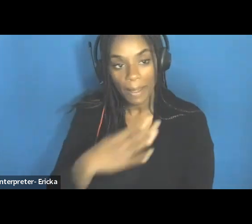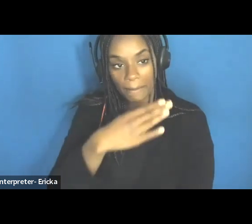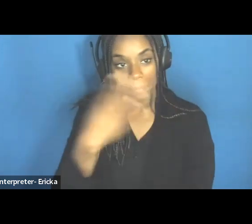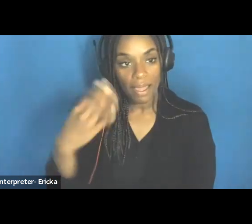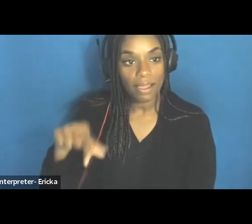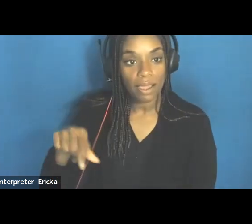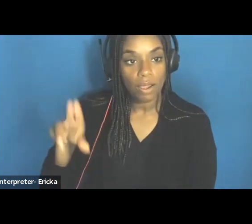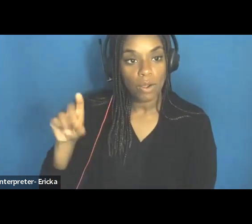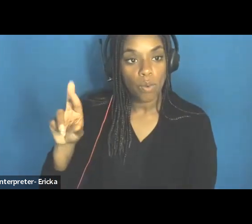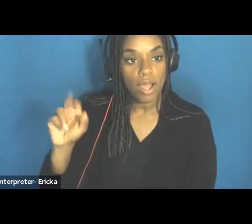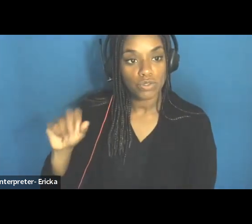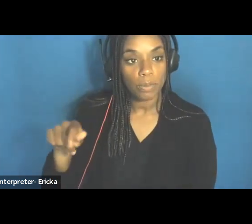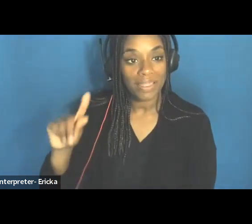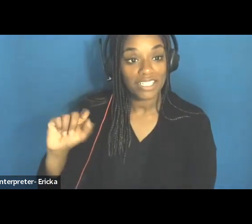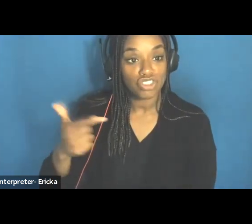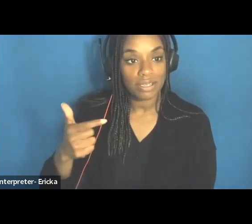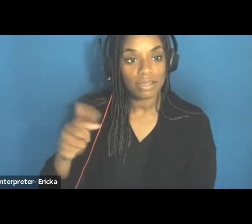quadriplegic woman